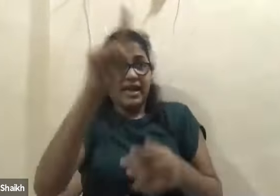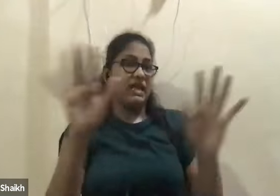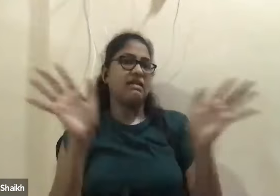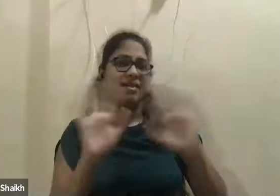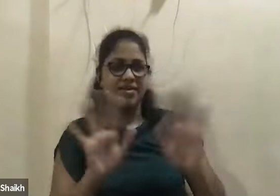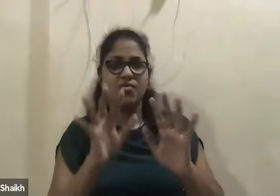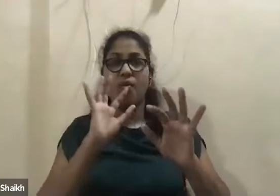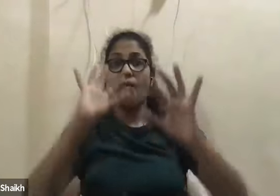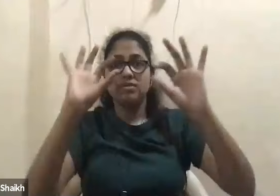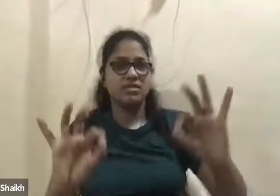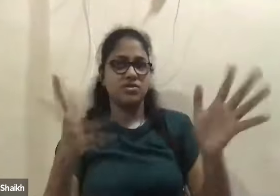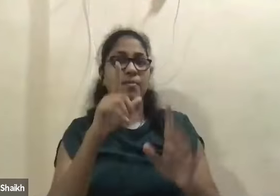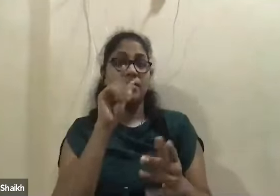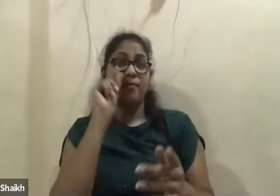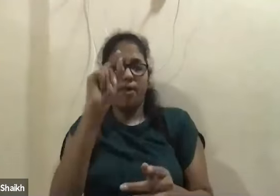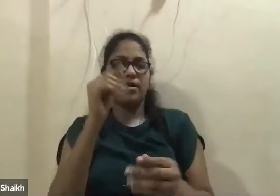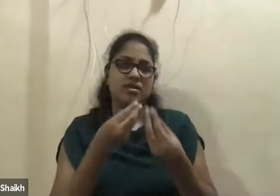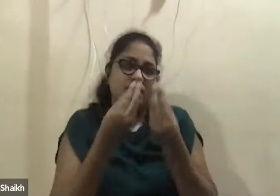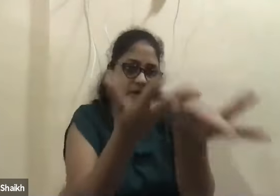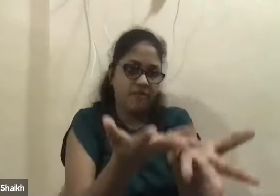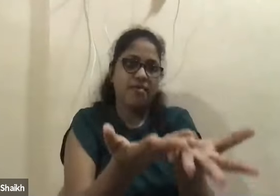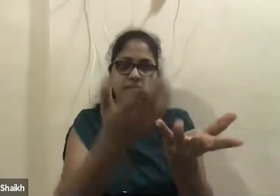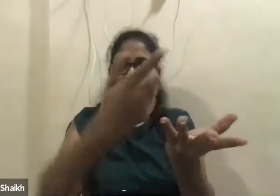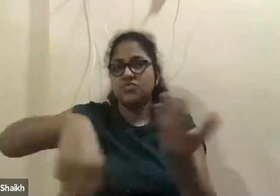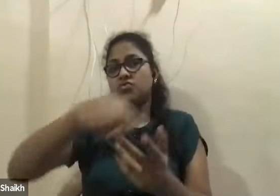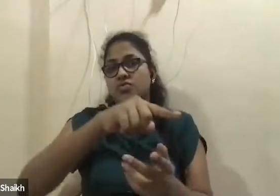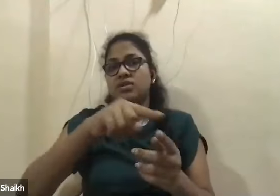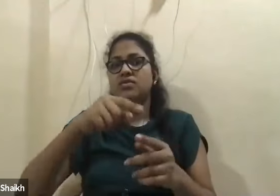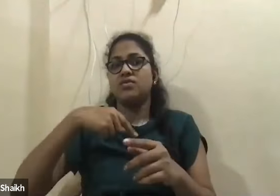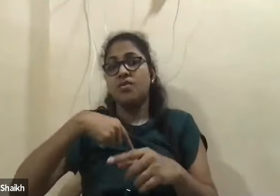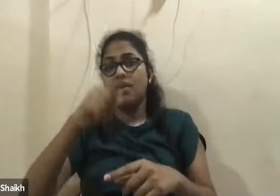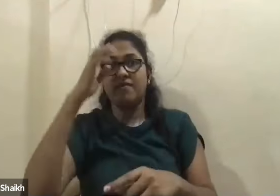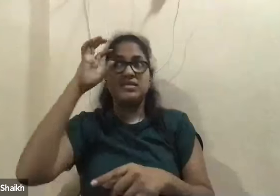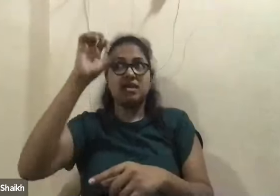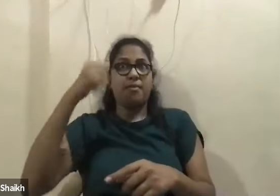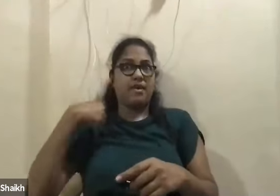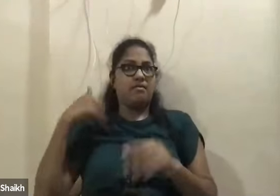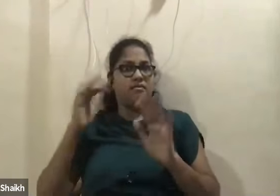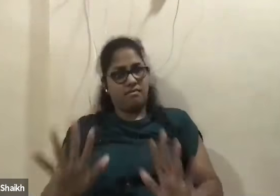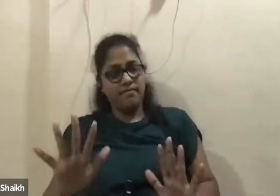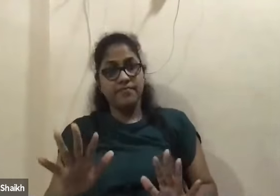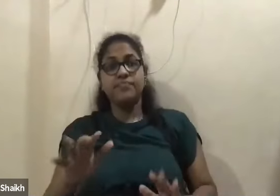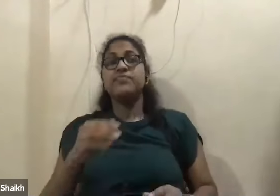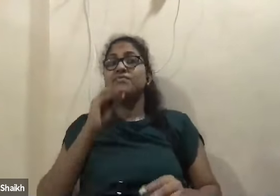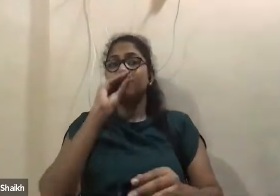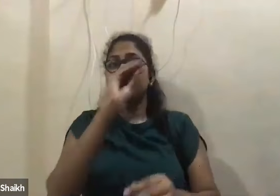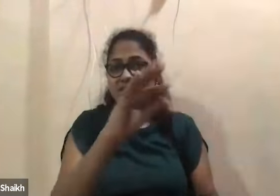because this is something that has always been on my mind. That's why when you told about this, I